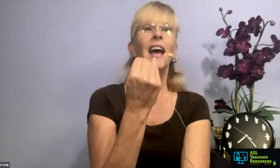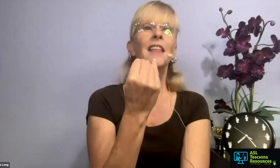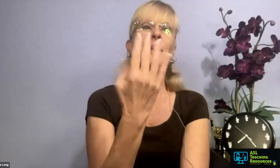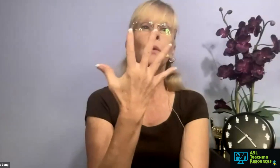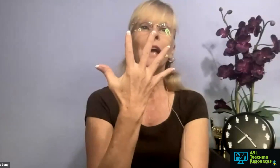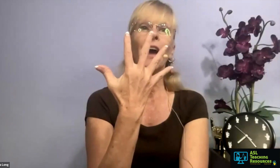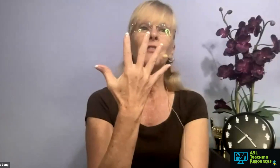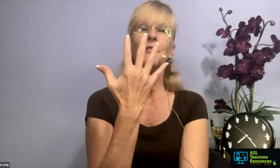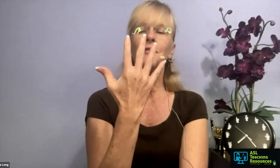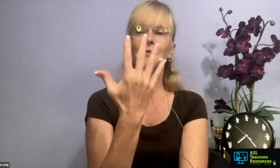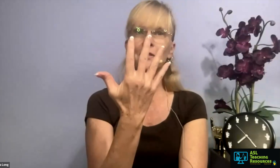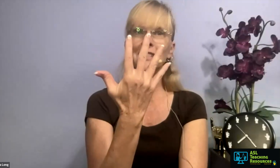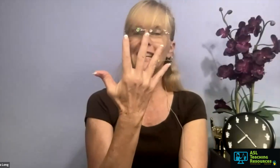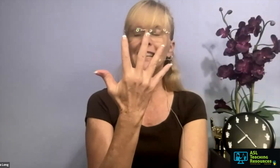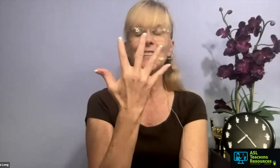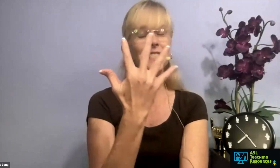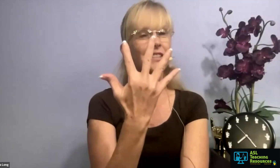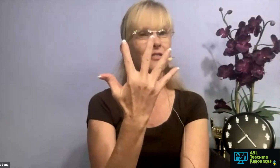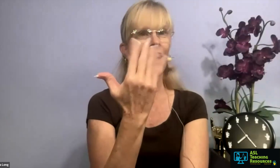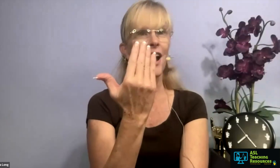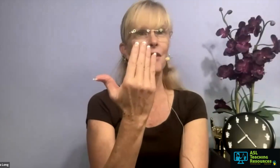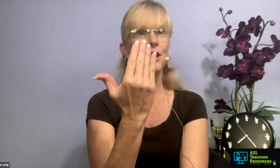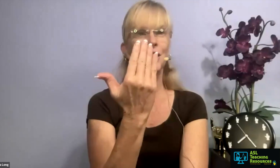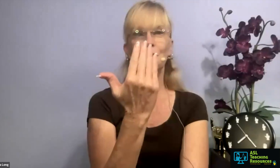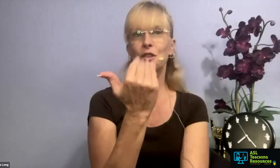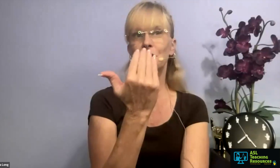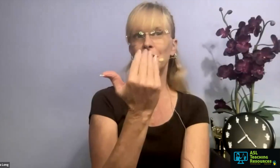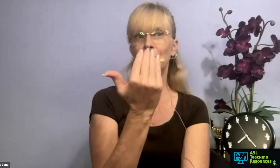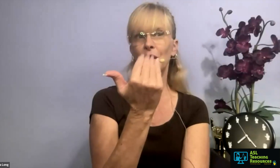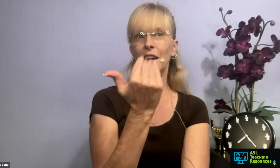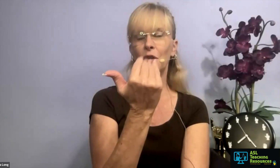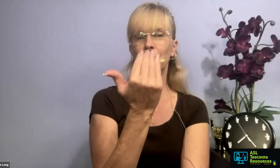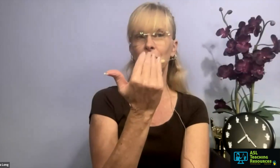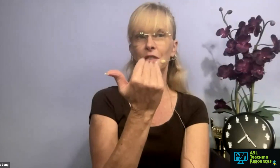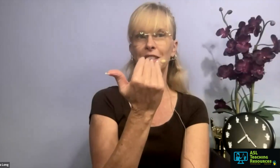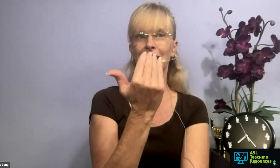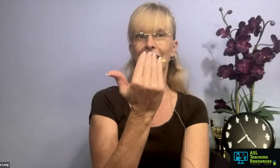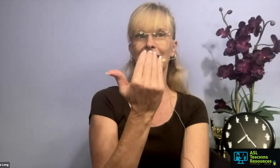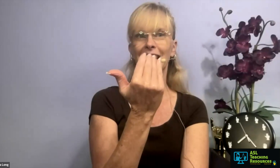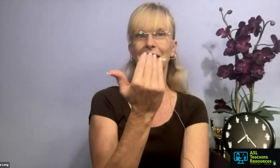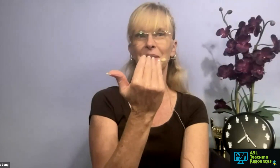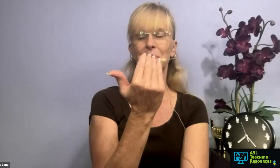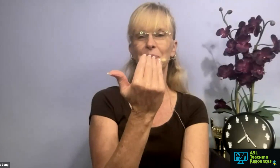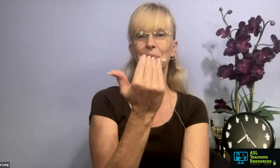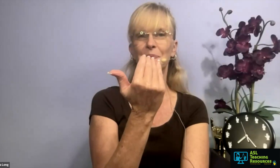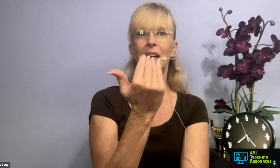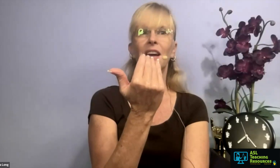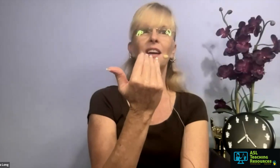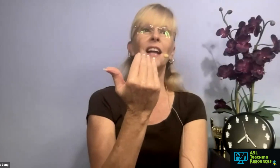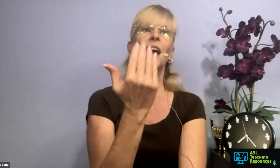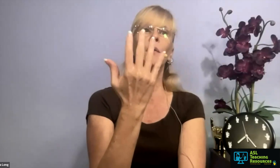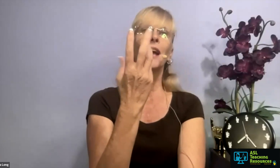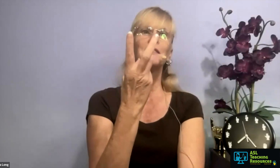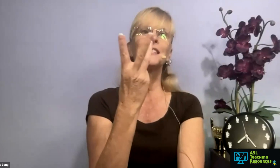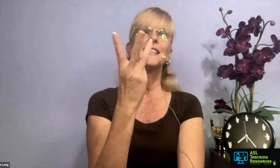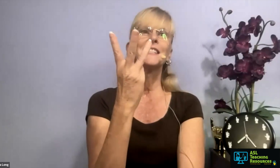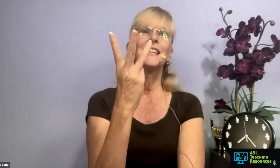And then we have 15, this is a 5, we're going to close our finger and go 15. Okay, now we have